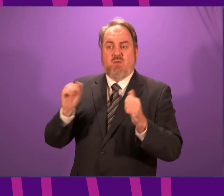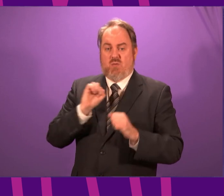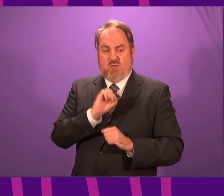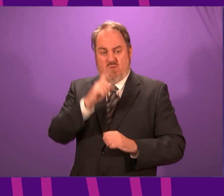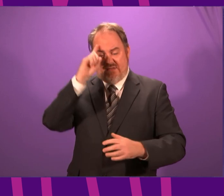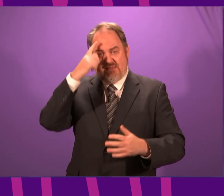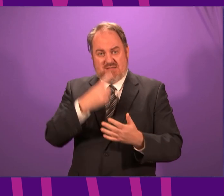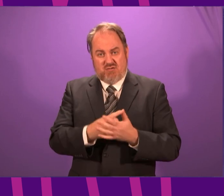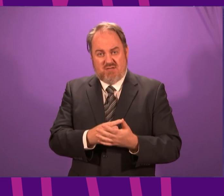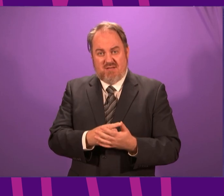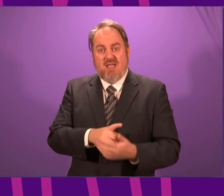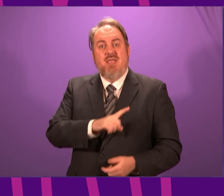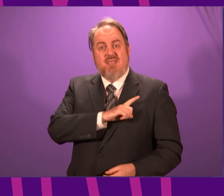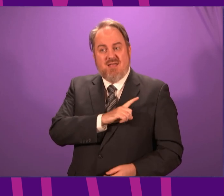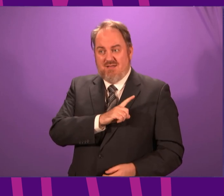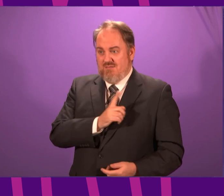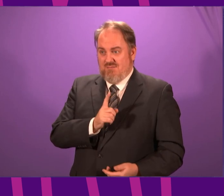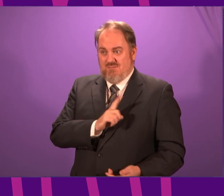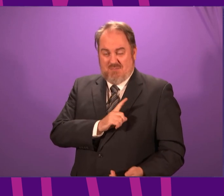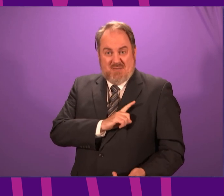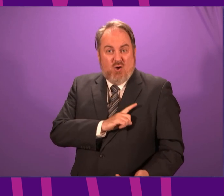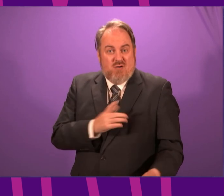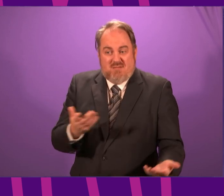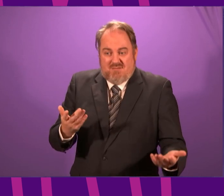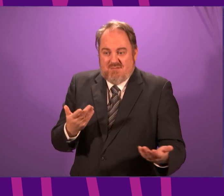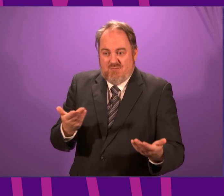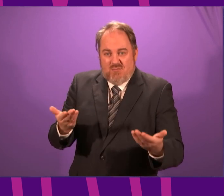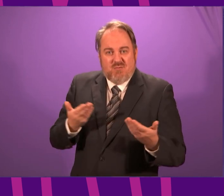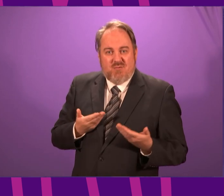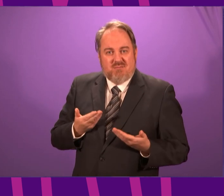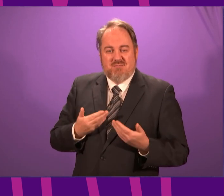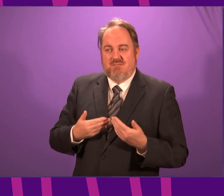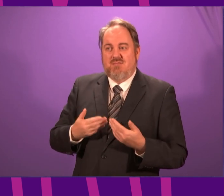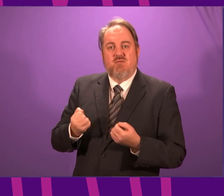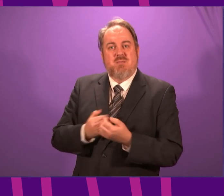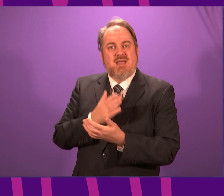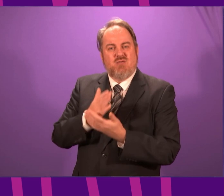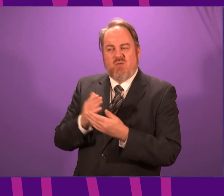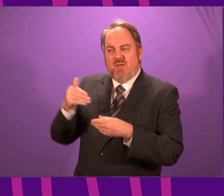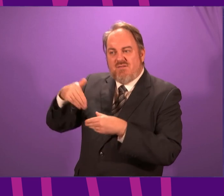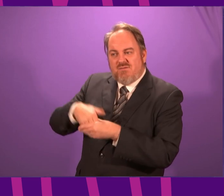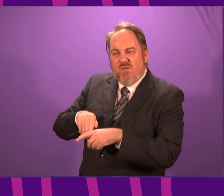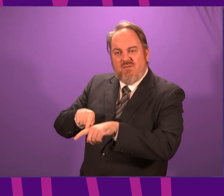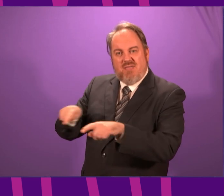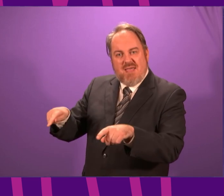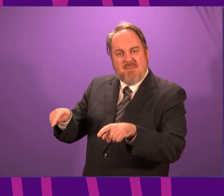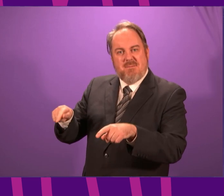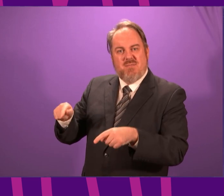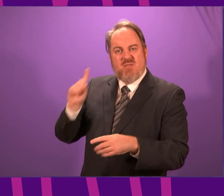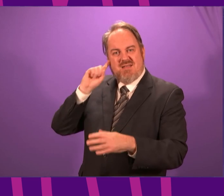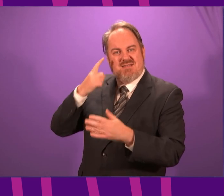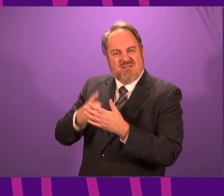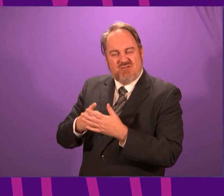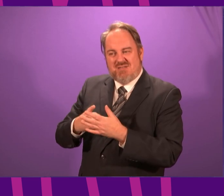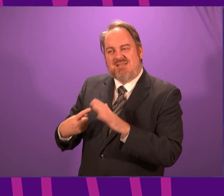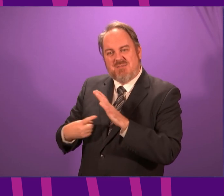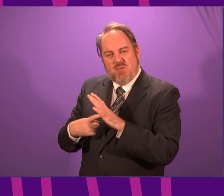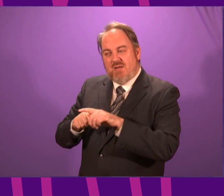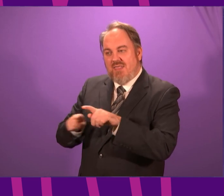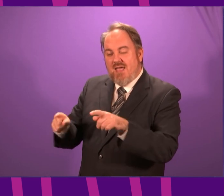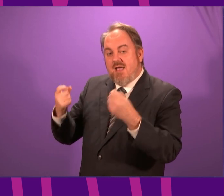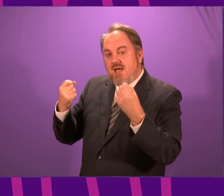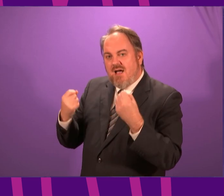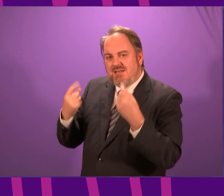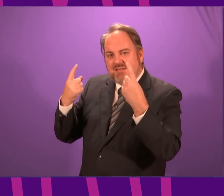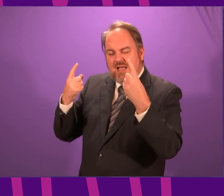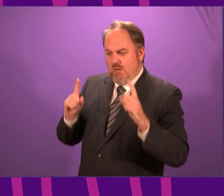for greater transparency when it comes to this issue, to involve the business community in that. They need to understand